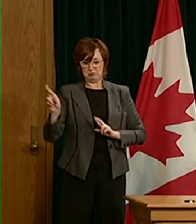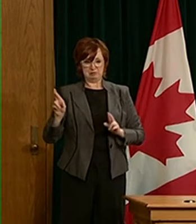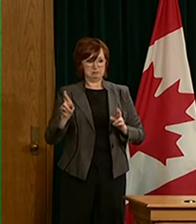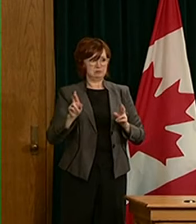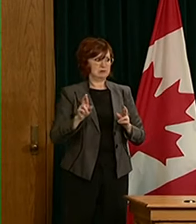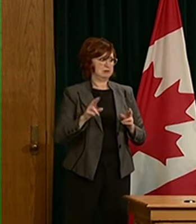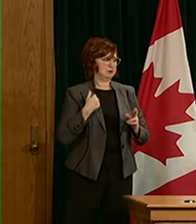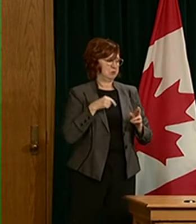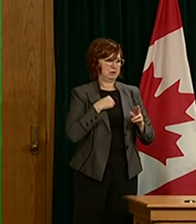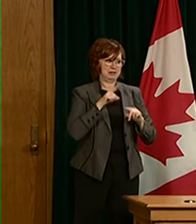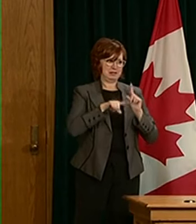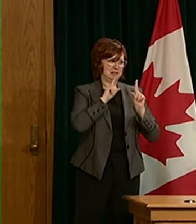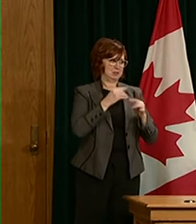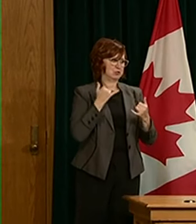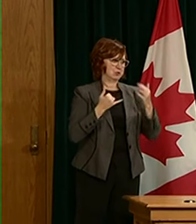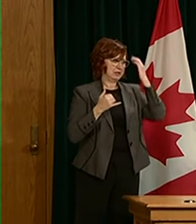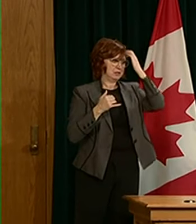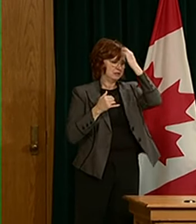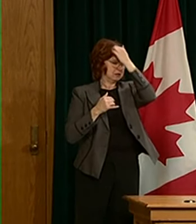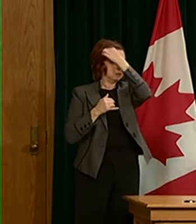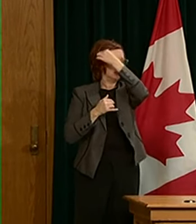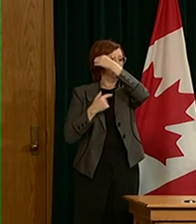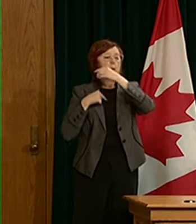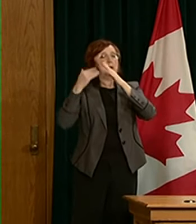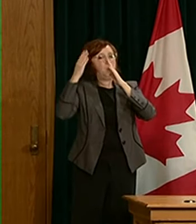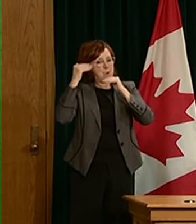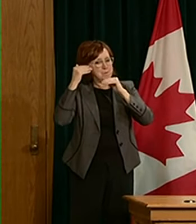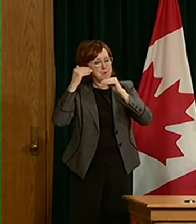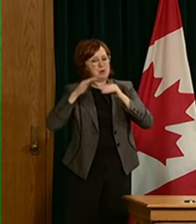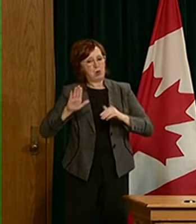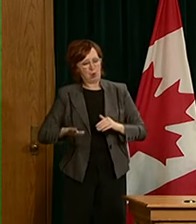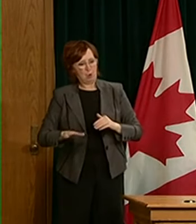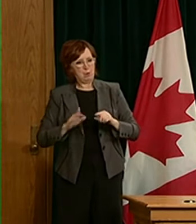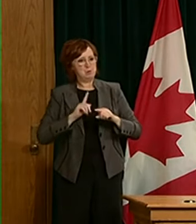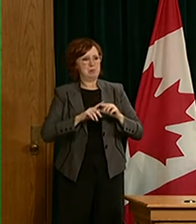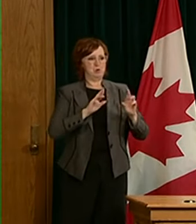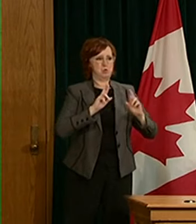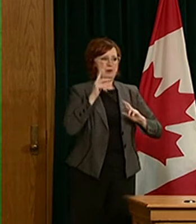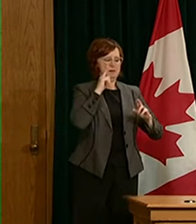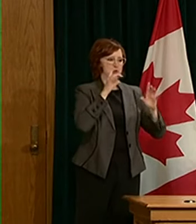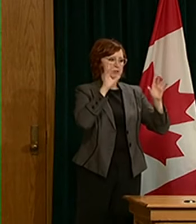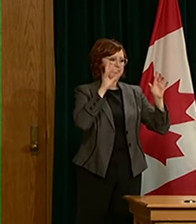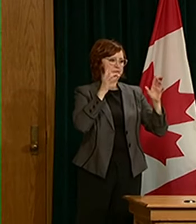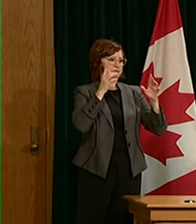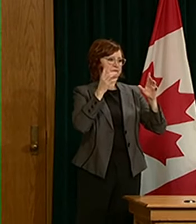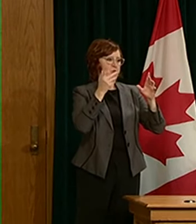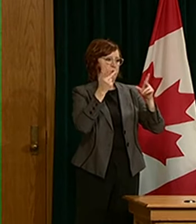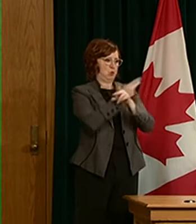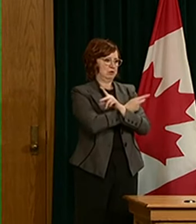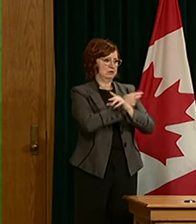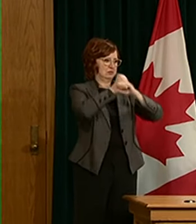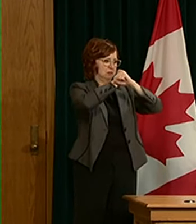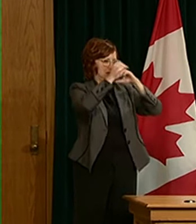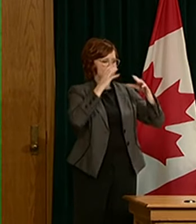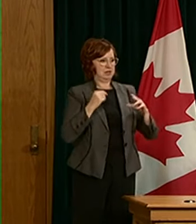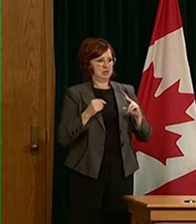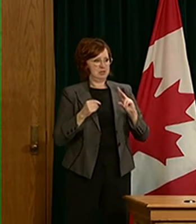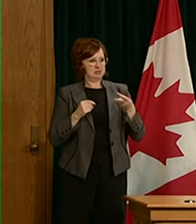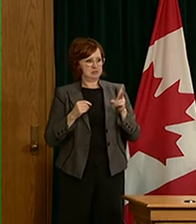too soon to know, but we do remain hopeful while still also planning for all what-if scenarios. And I'll take a follow-up if